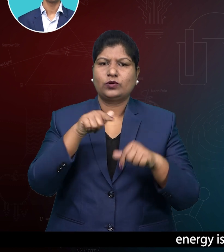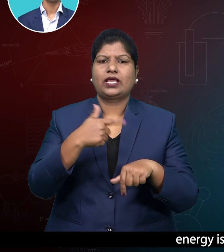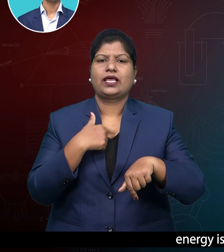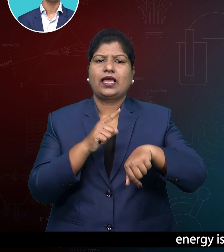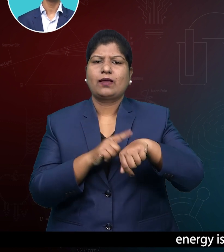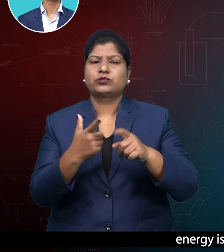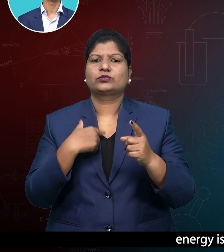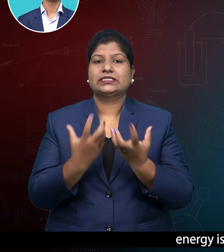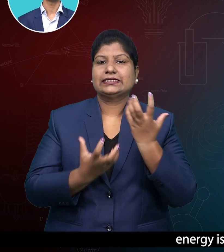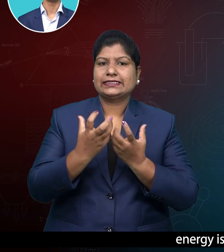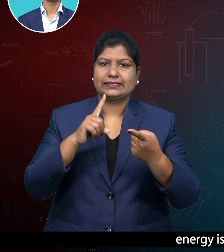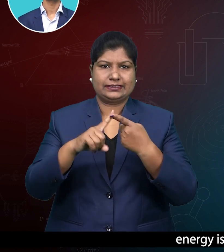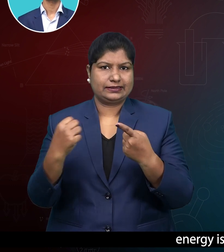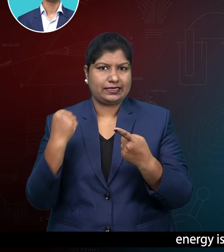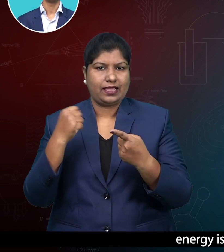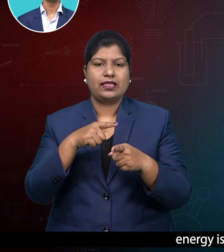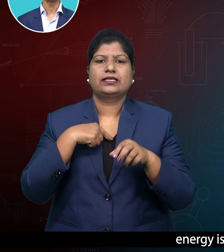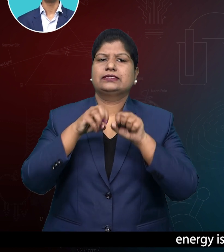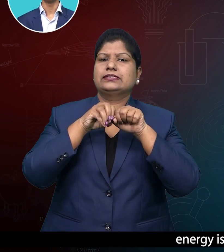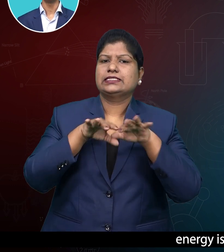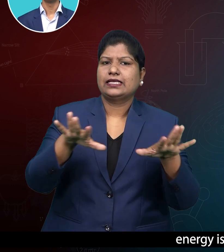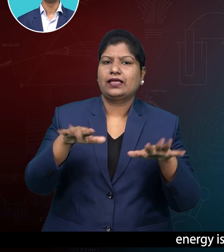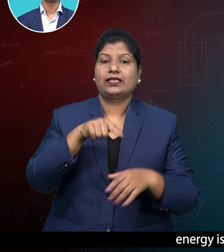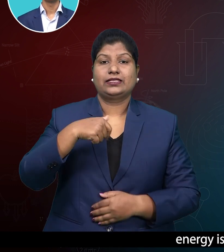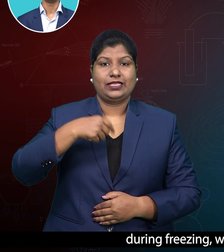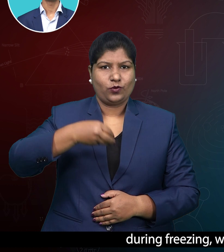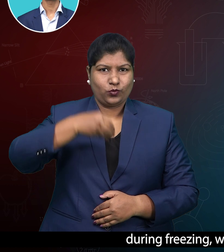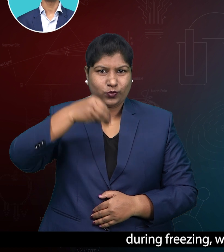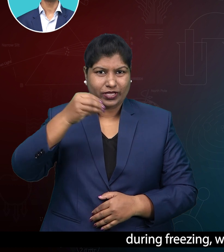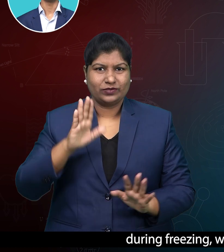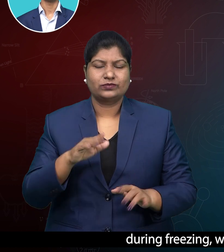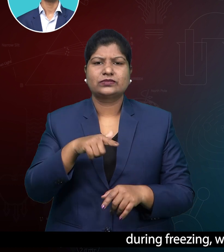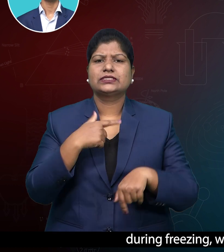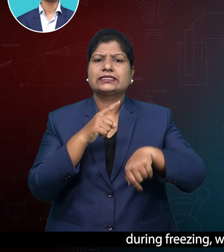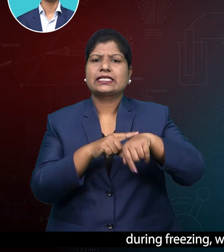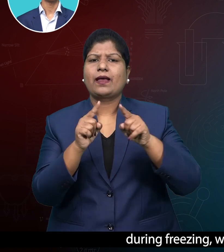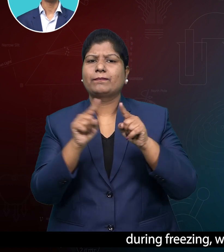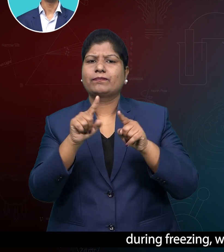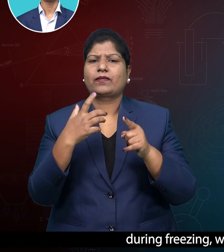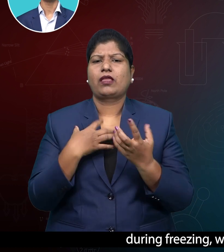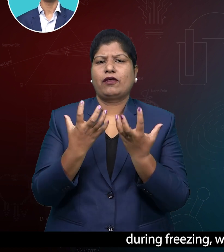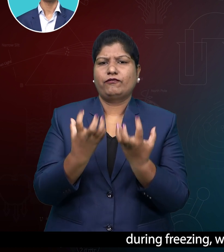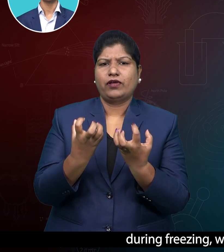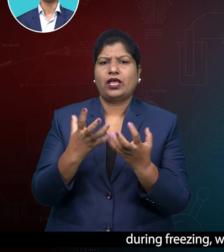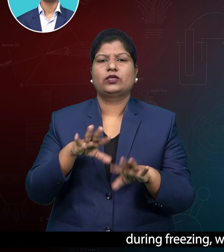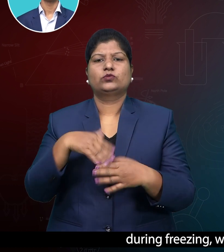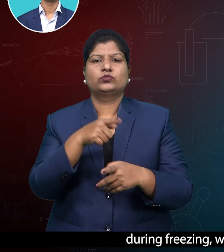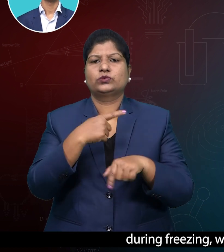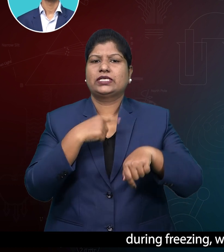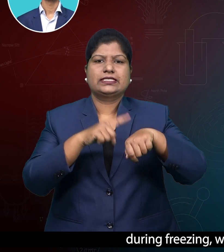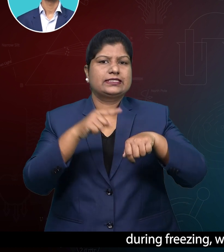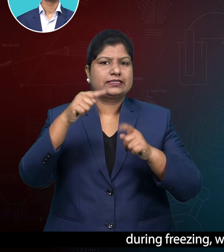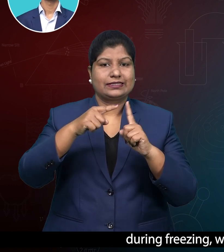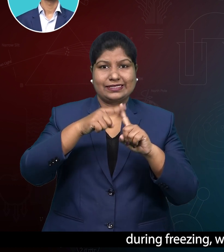energy is liberated by the liquid during freezing without any temperature change.